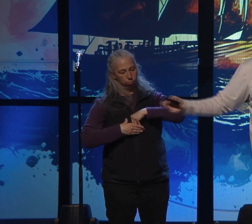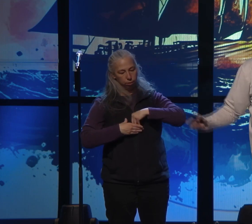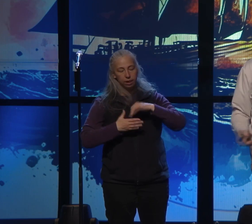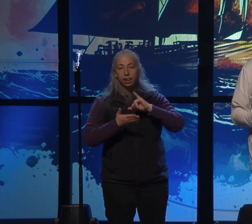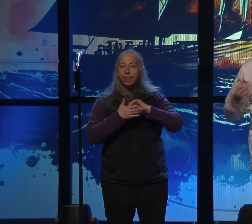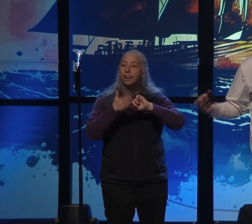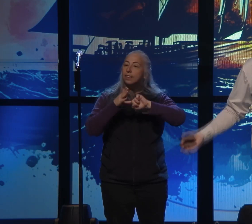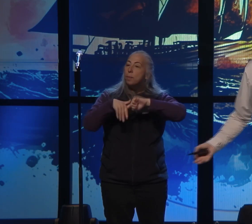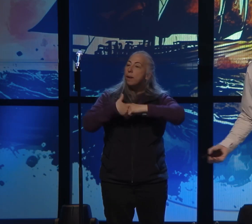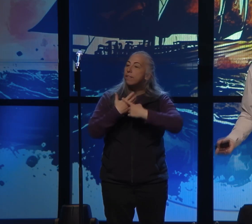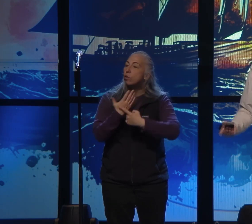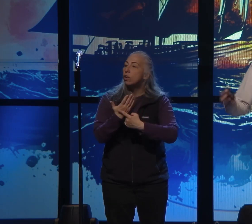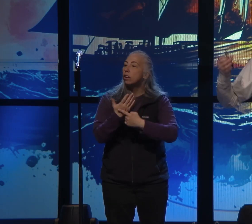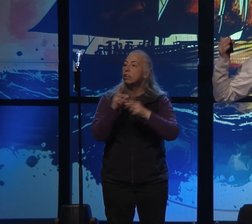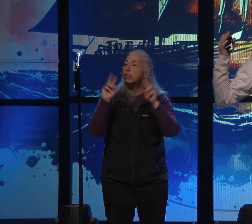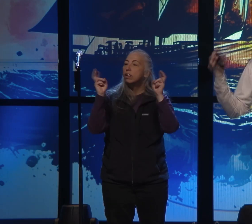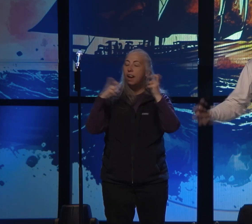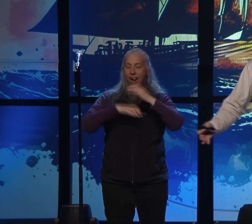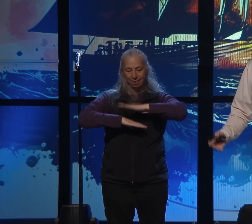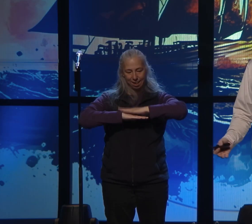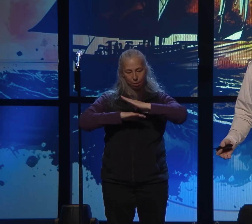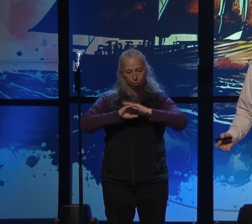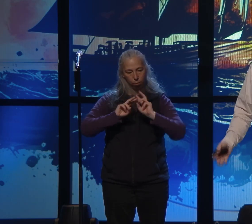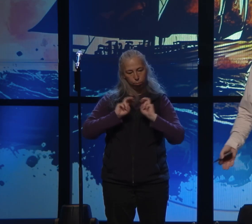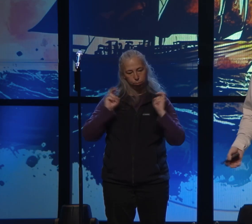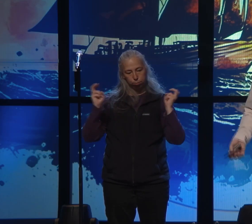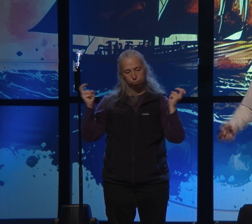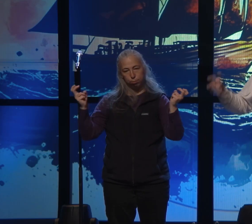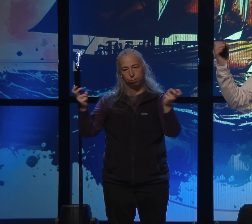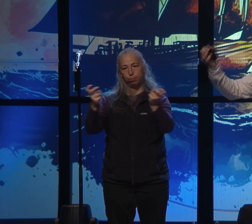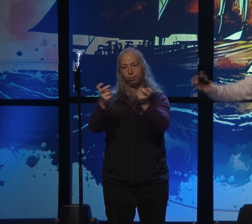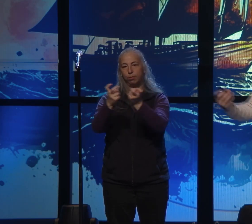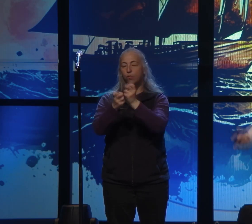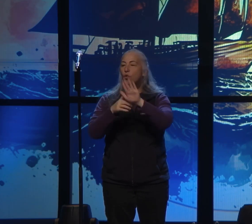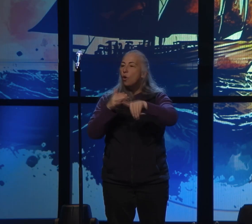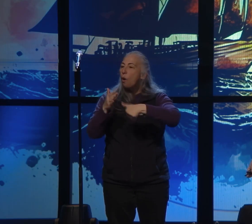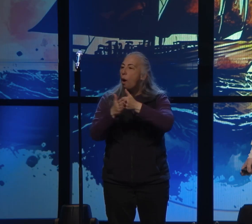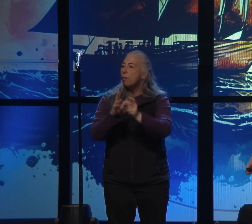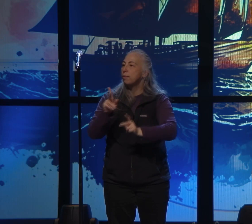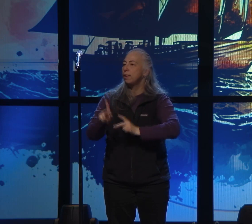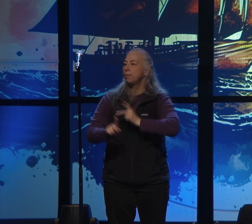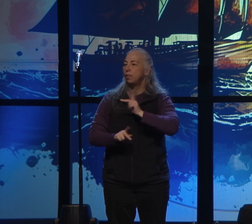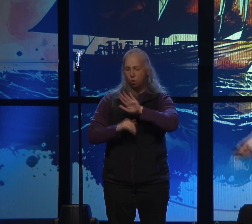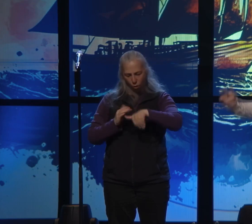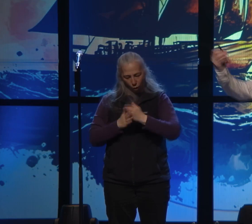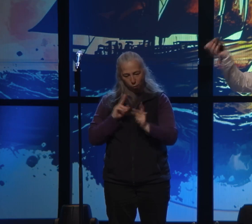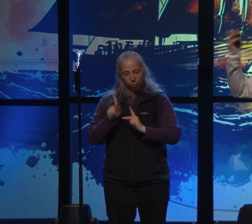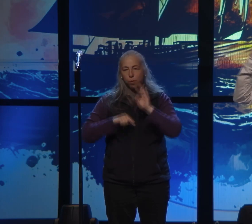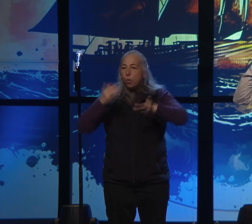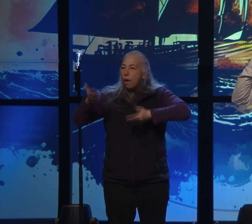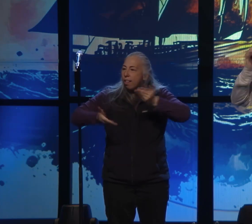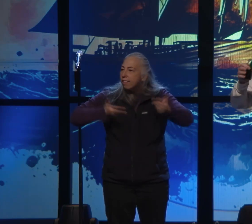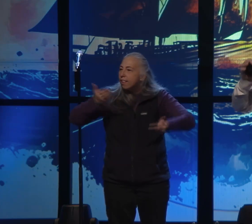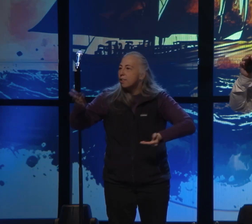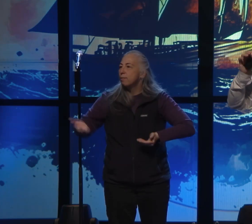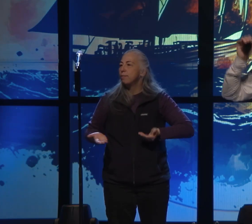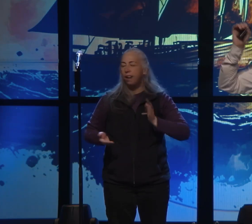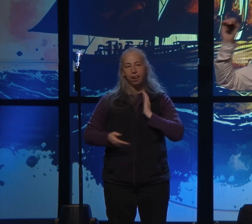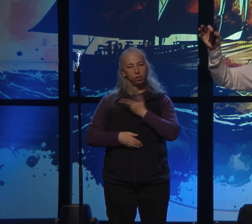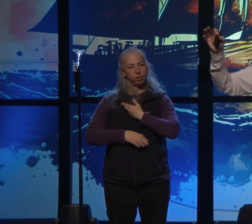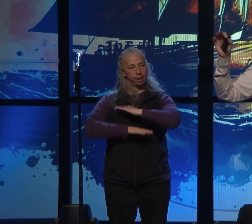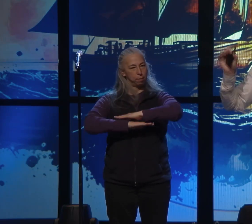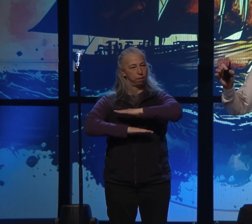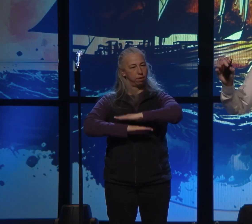there's a table set for every person. Every person is of infinite value. Every person is welcome at the table. And the only way to